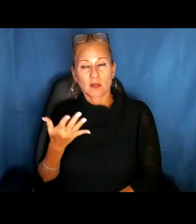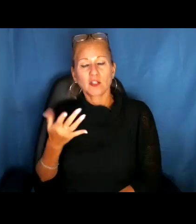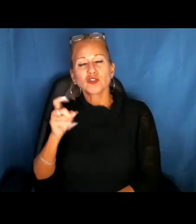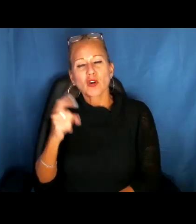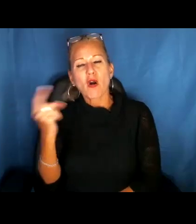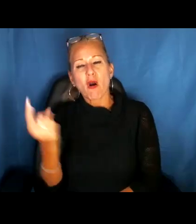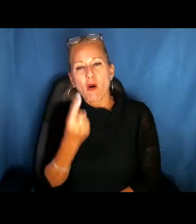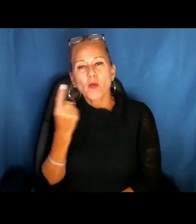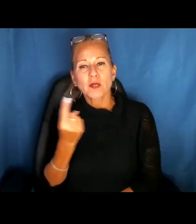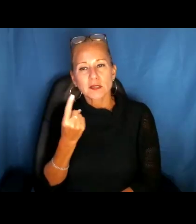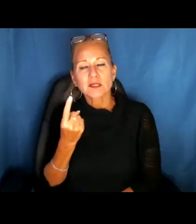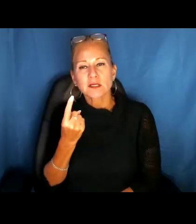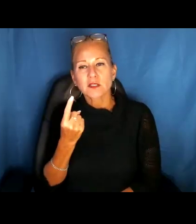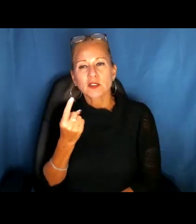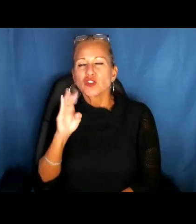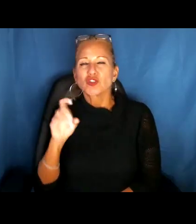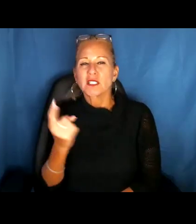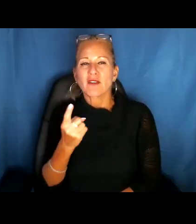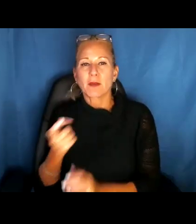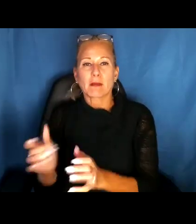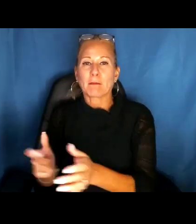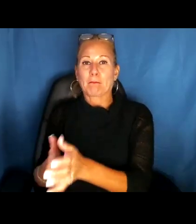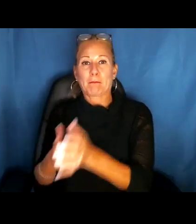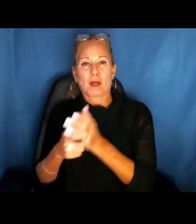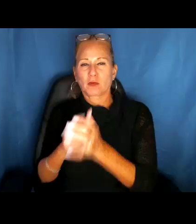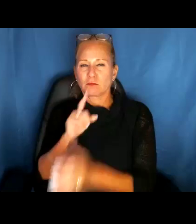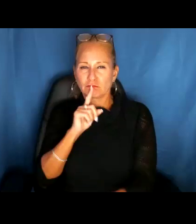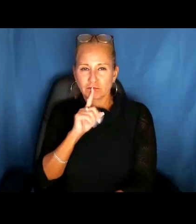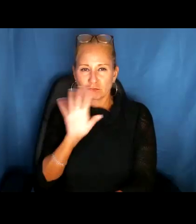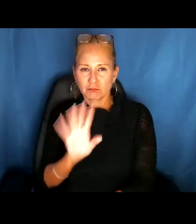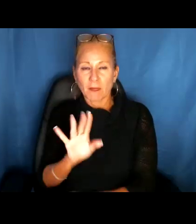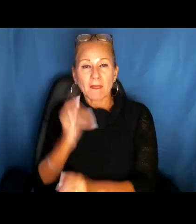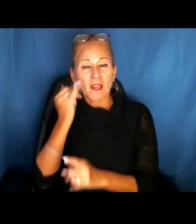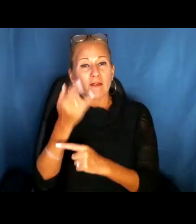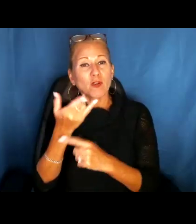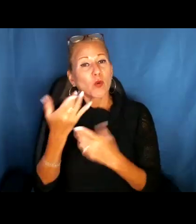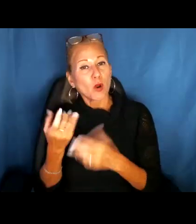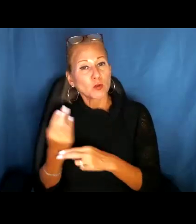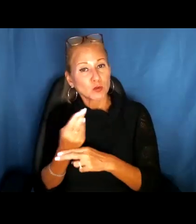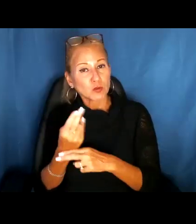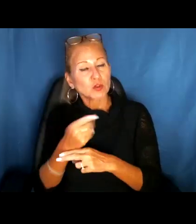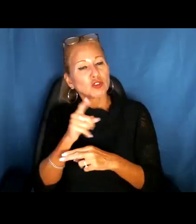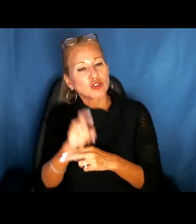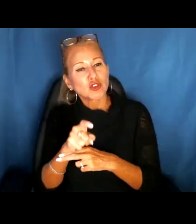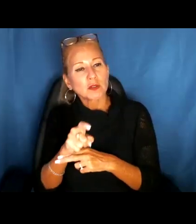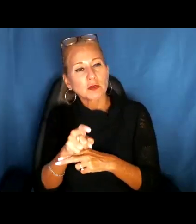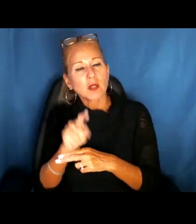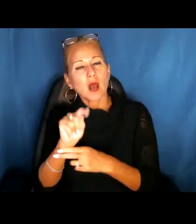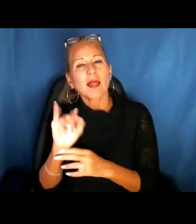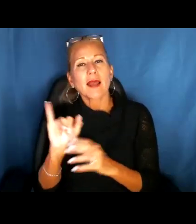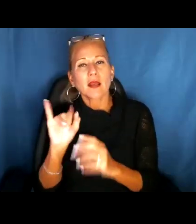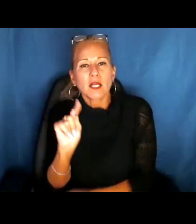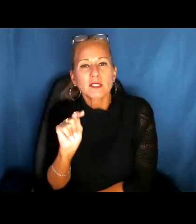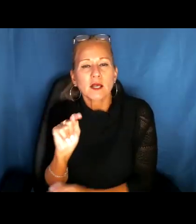should never be mandatory. It should always be, if you're going to use it, it should be a